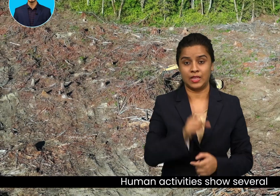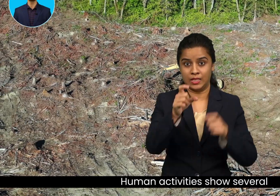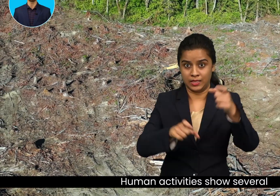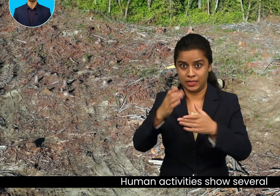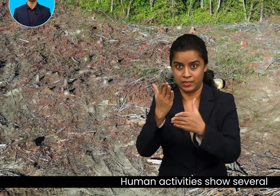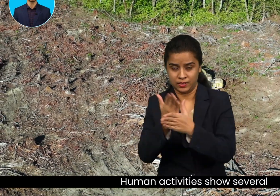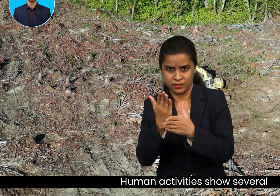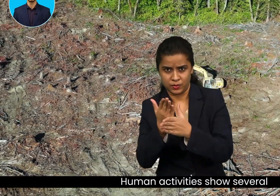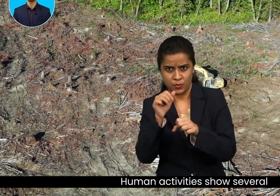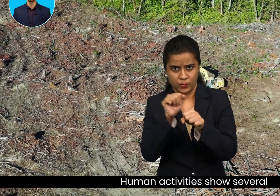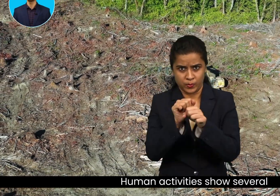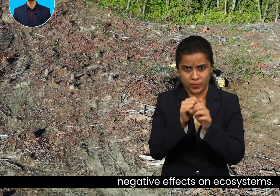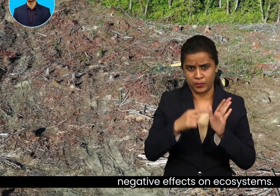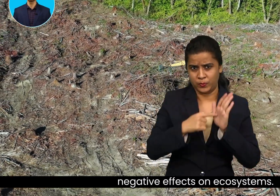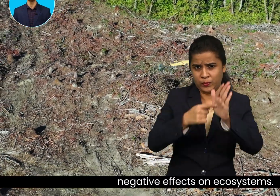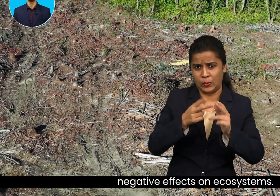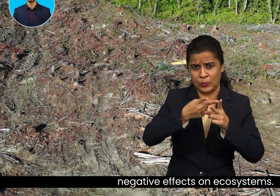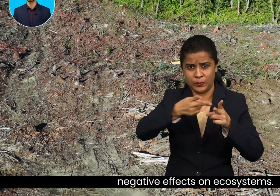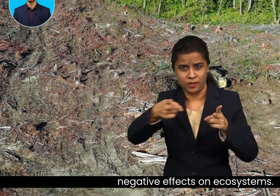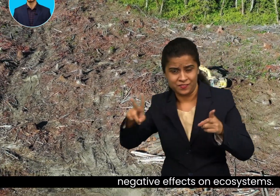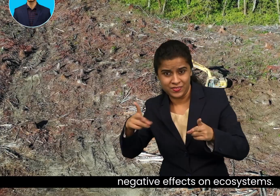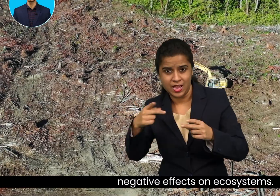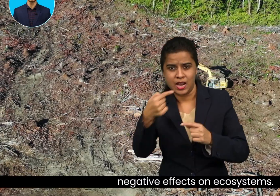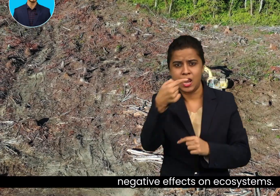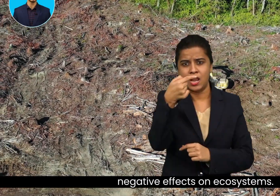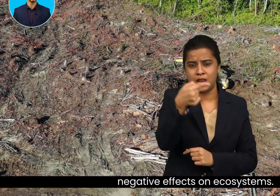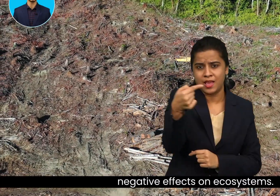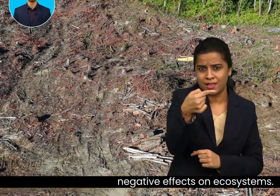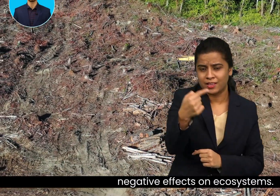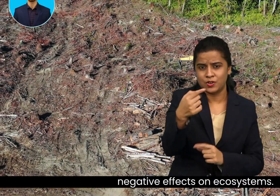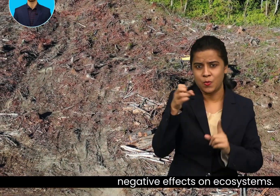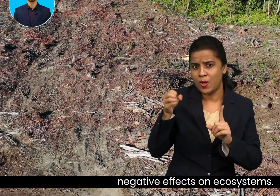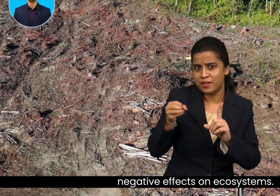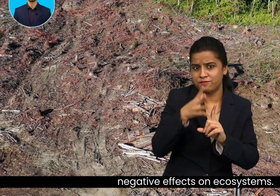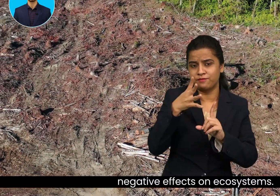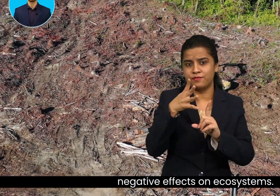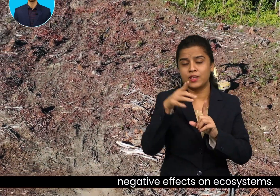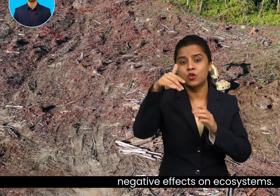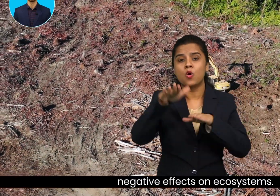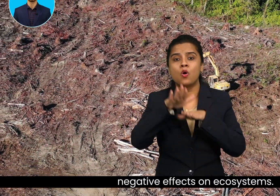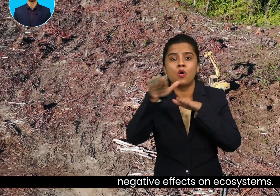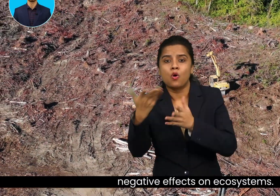Human activities show several negative effects on ecosystems.